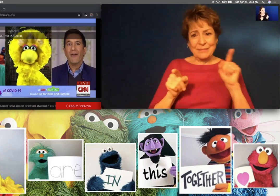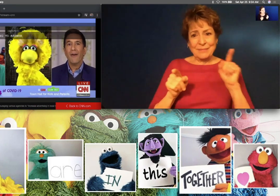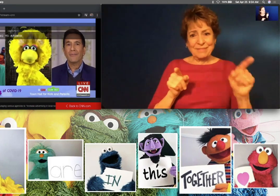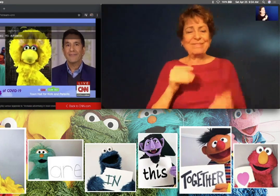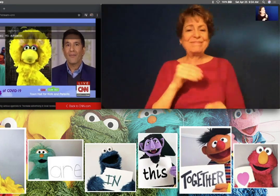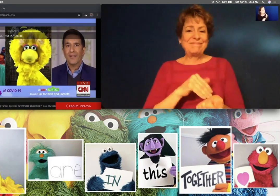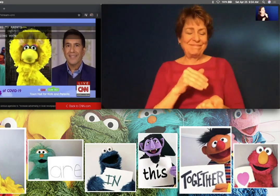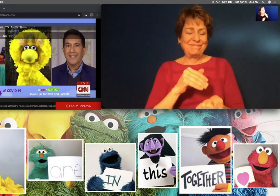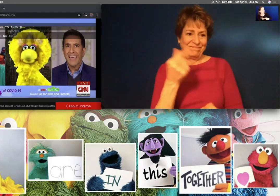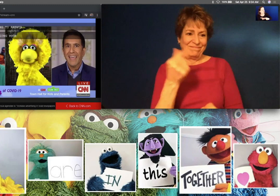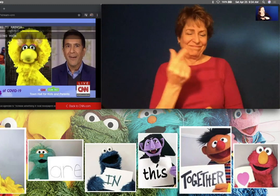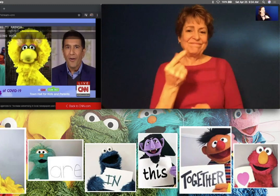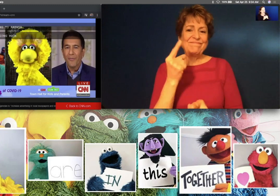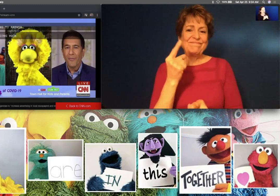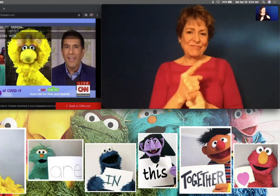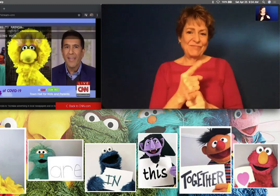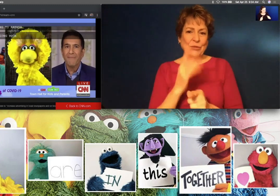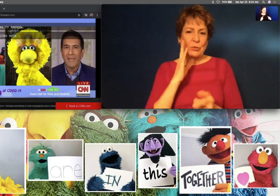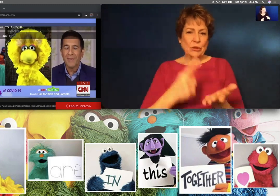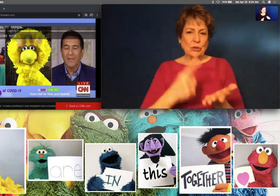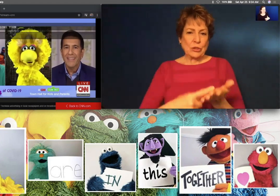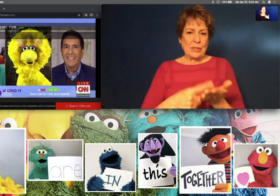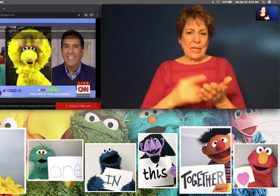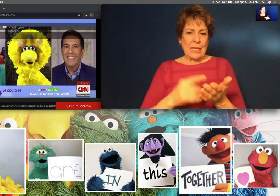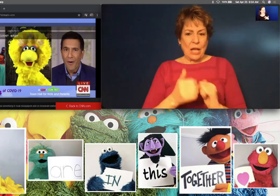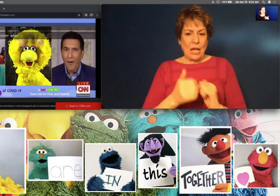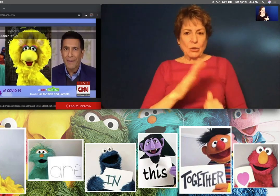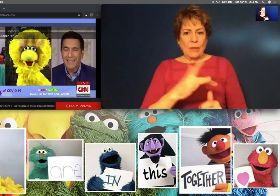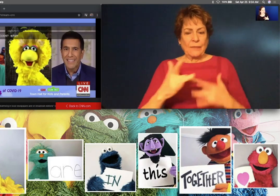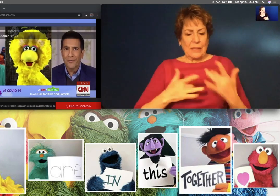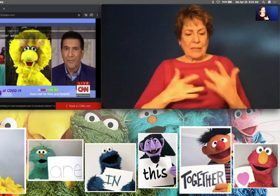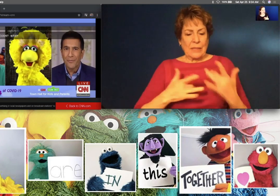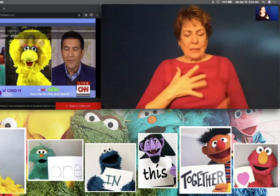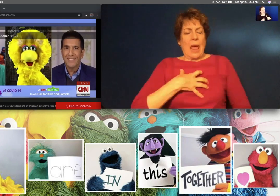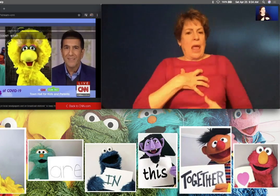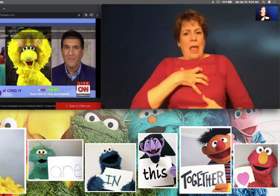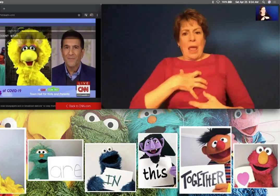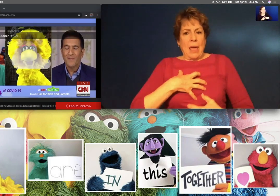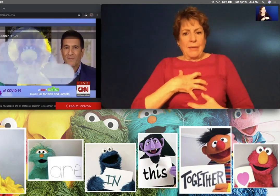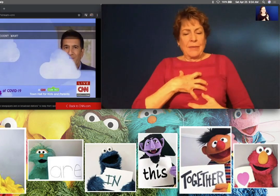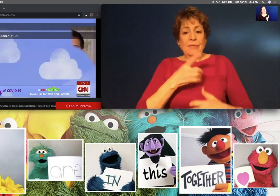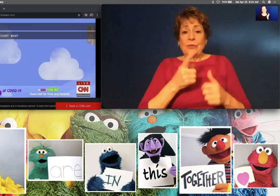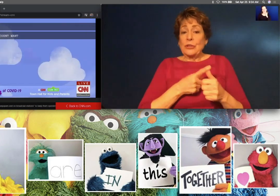the Count wants to thank all the brave people that have been helping us get through this.